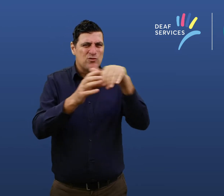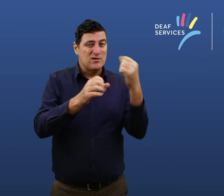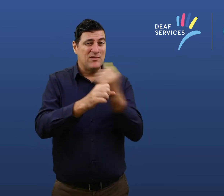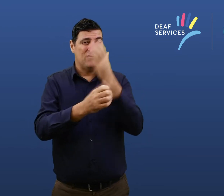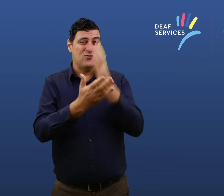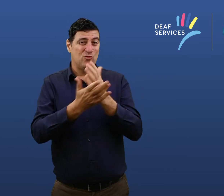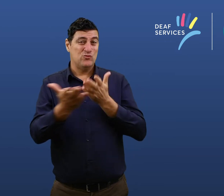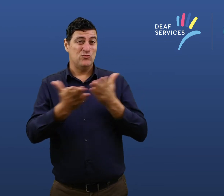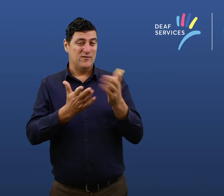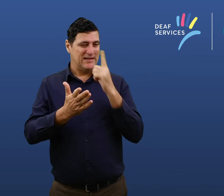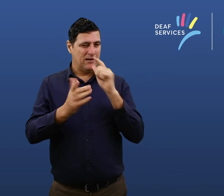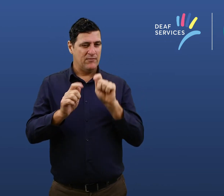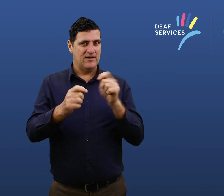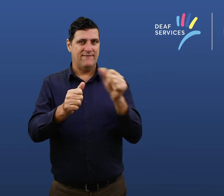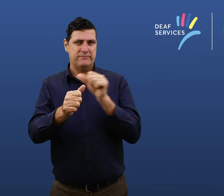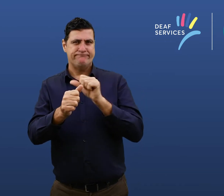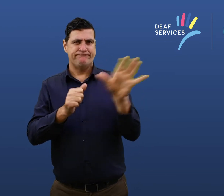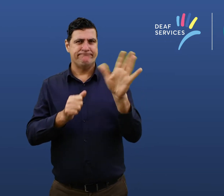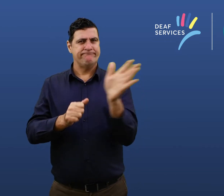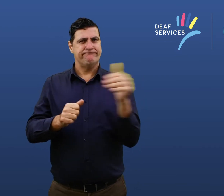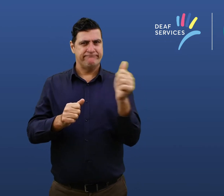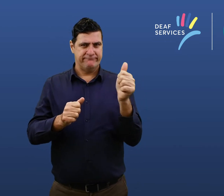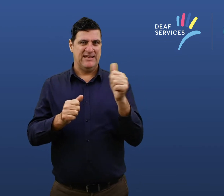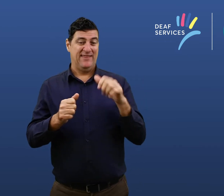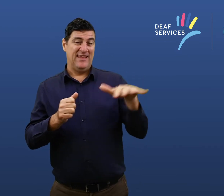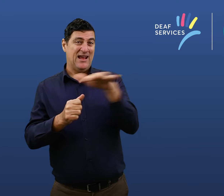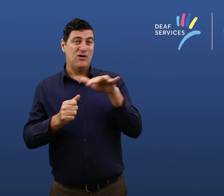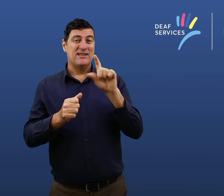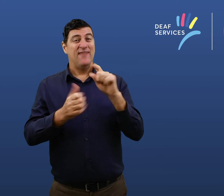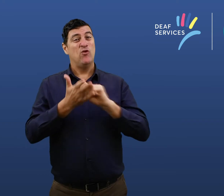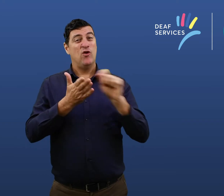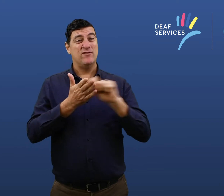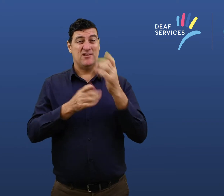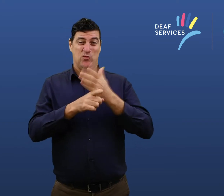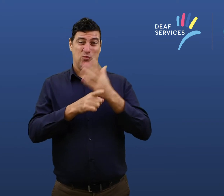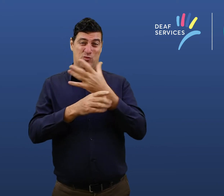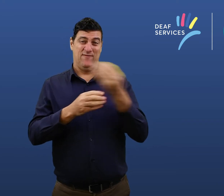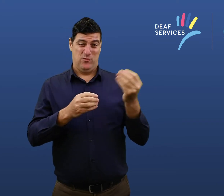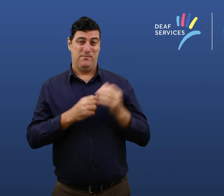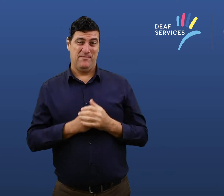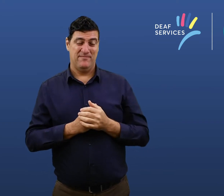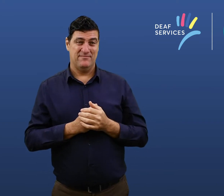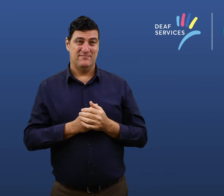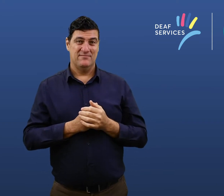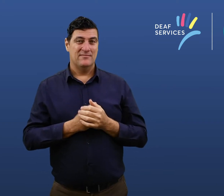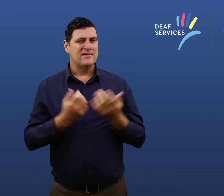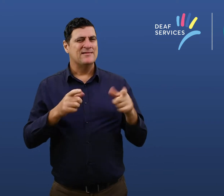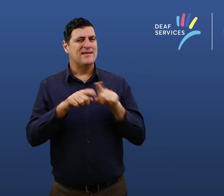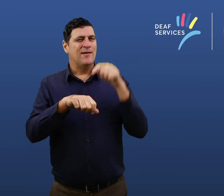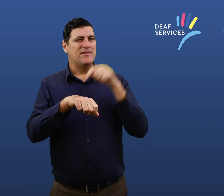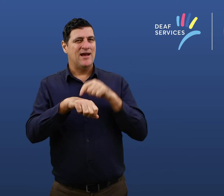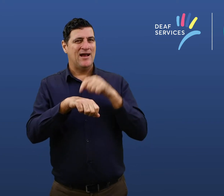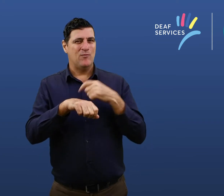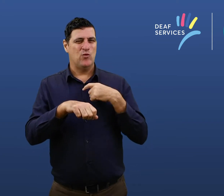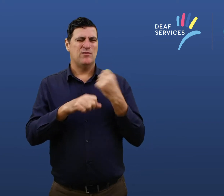you'll see some changes occurring internally to ensure that our services can be delivered effectively and efficiently in the offices in